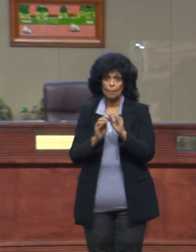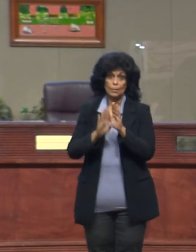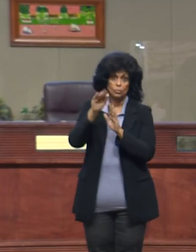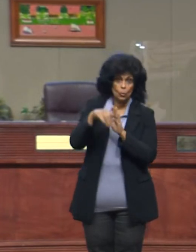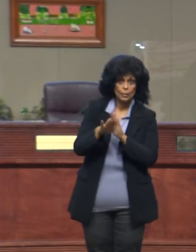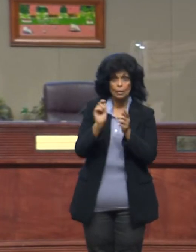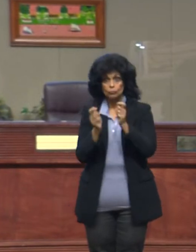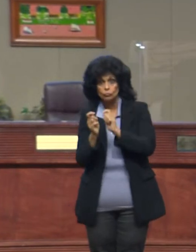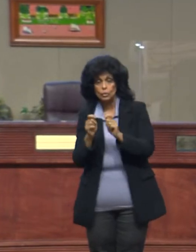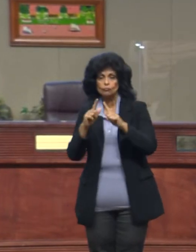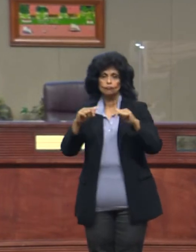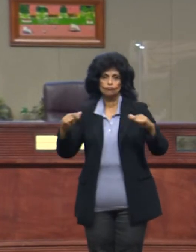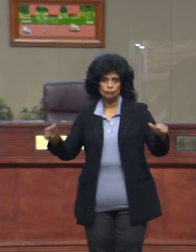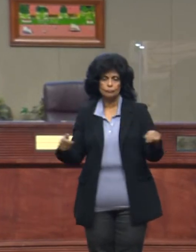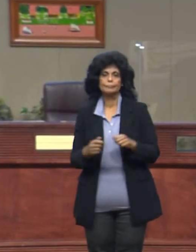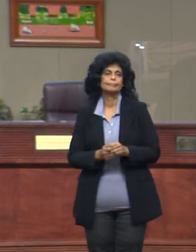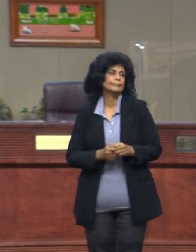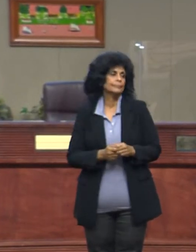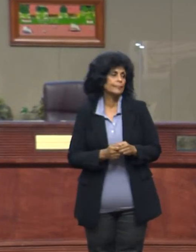with the mayor. Mayor?